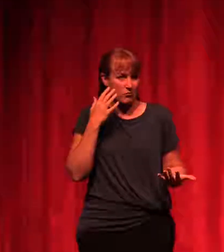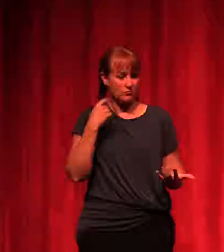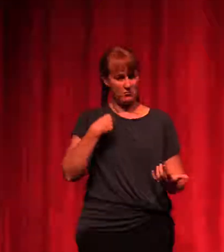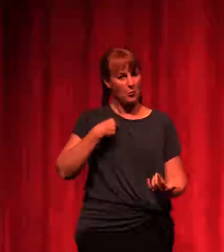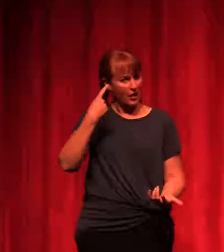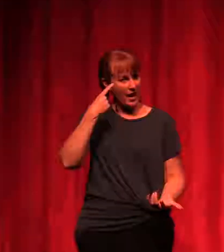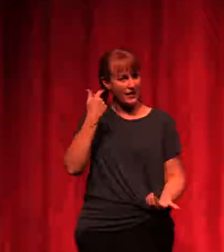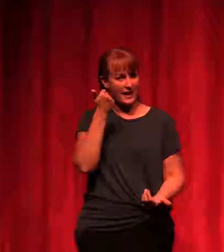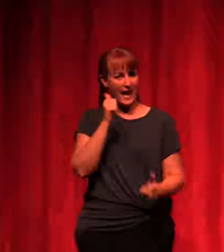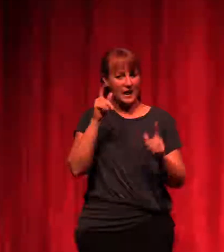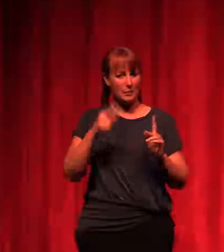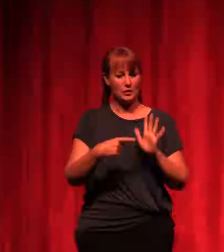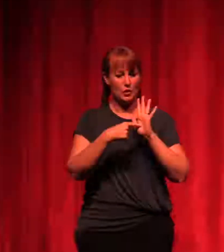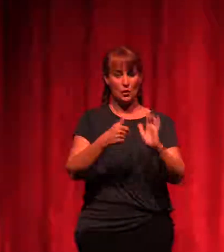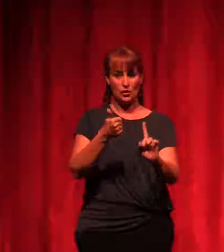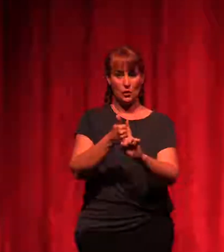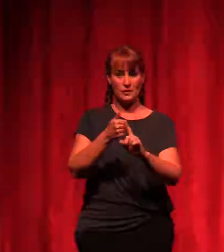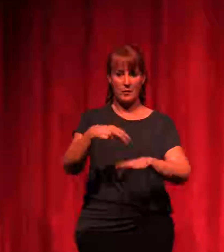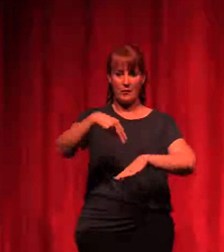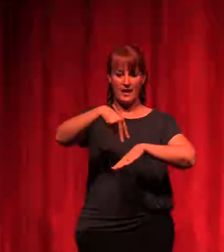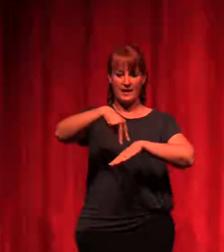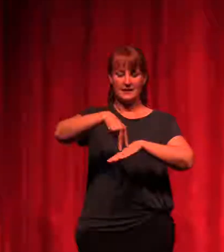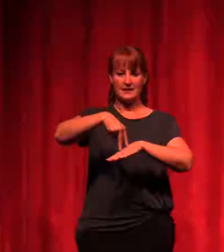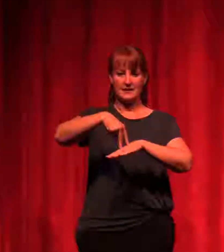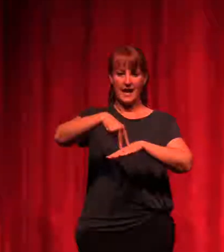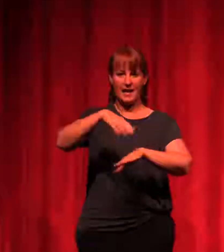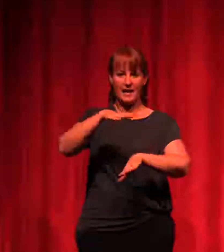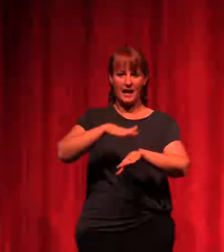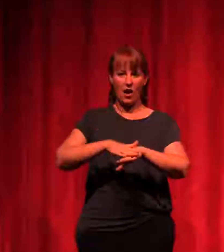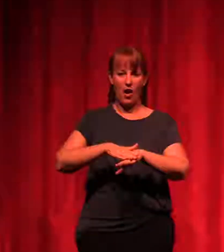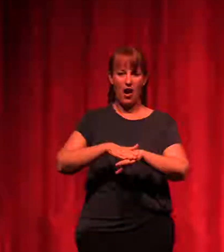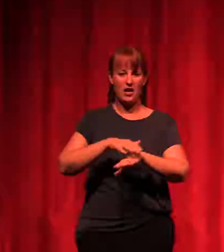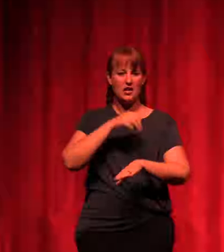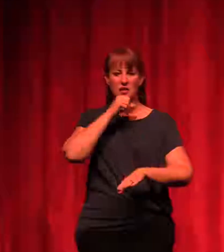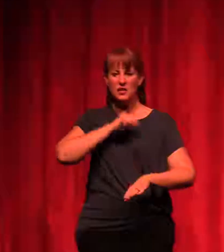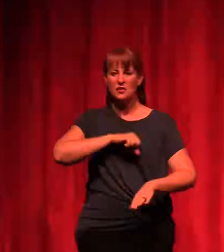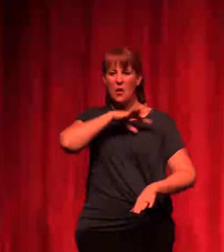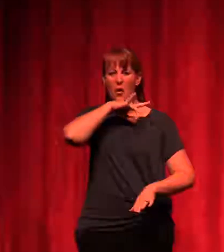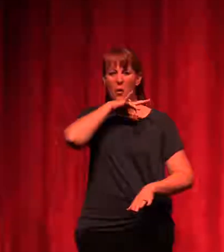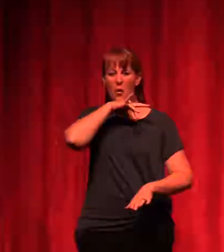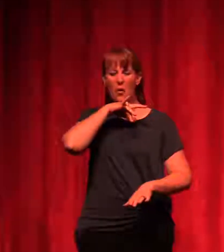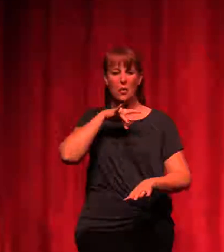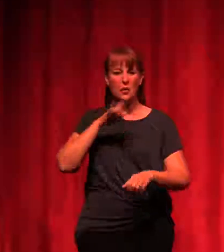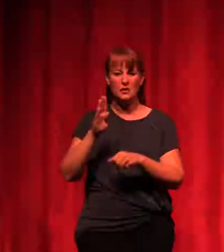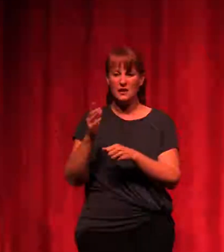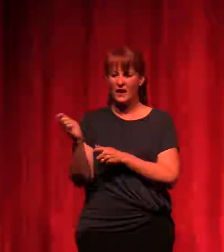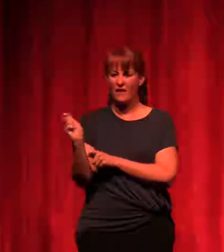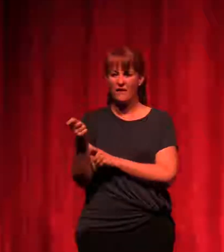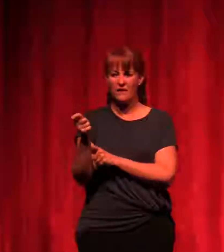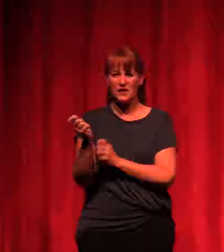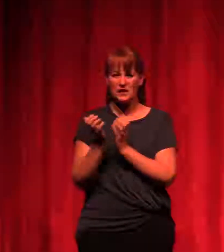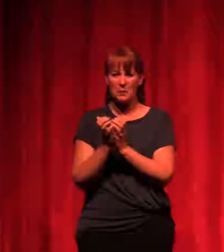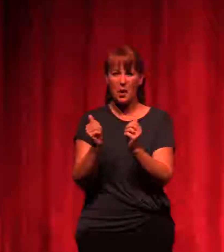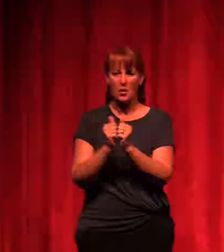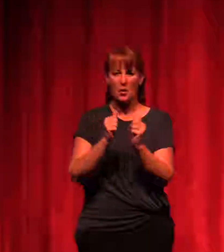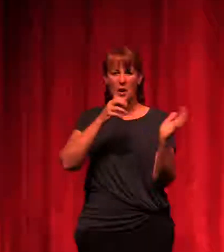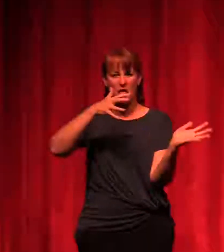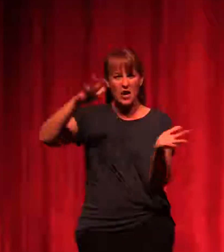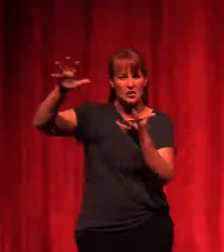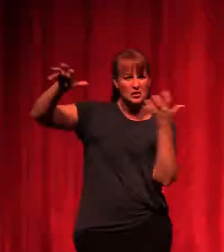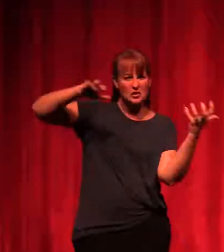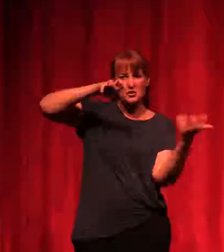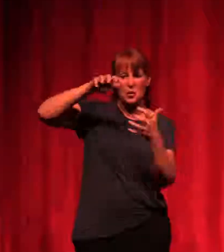concerned, anyone who shows themselves standing aboard a rusty commercial fishing vessel with stormy seas